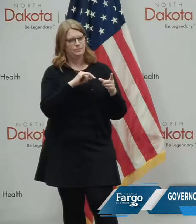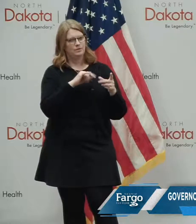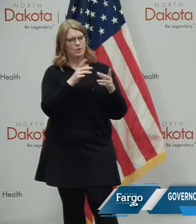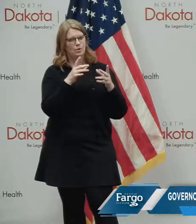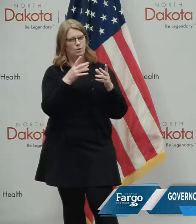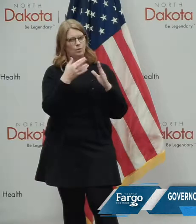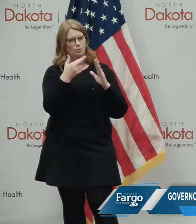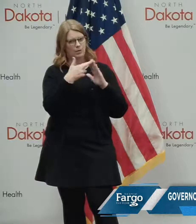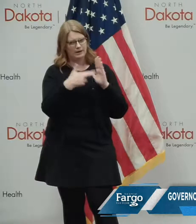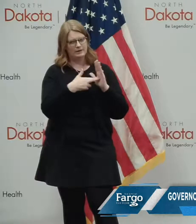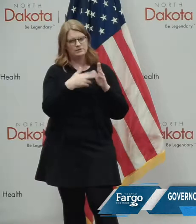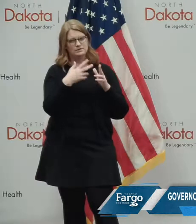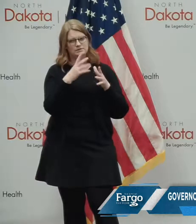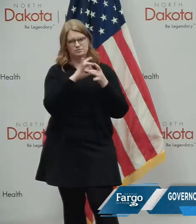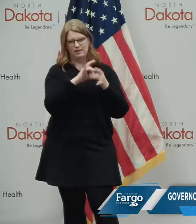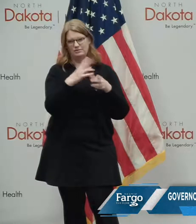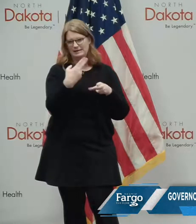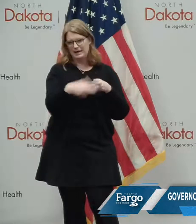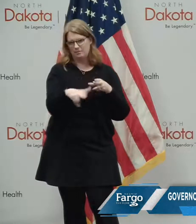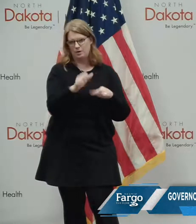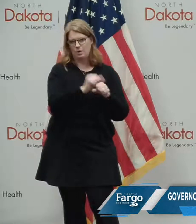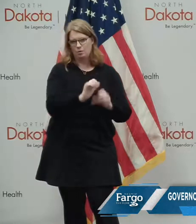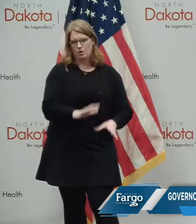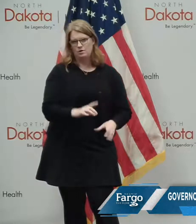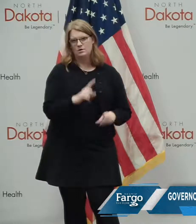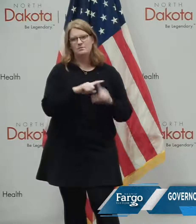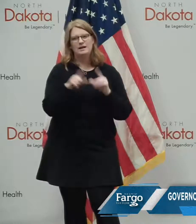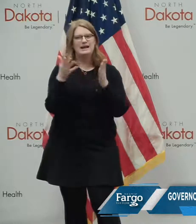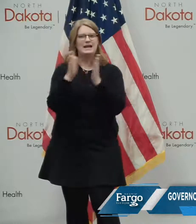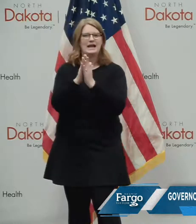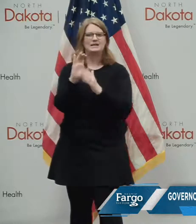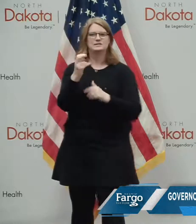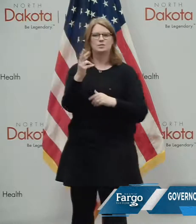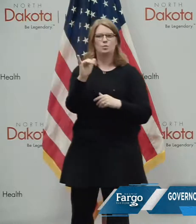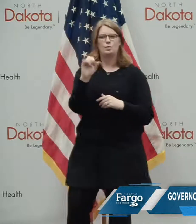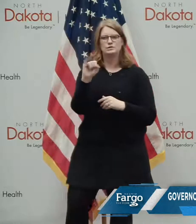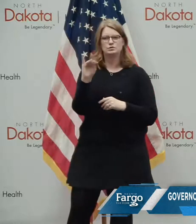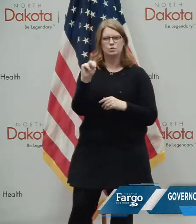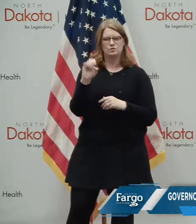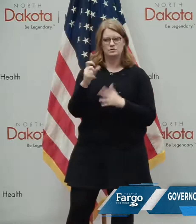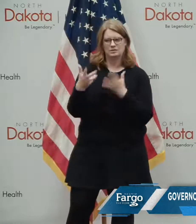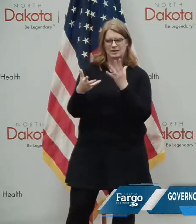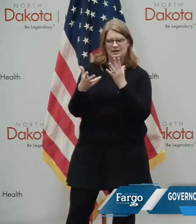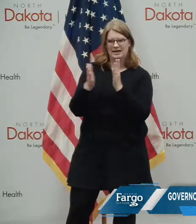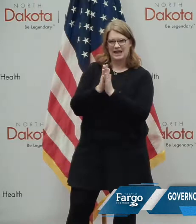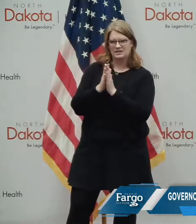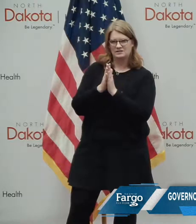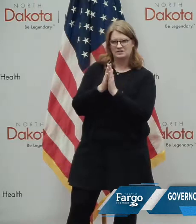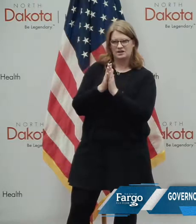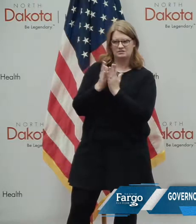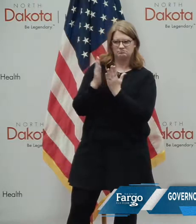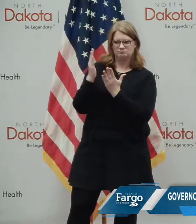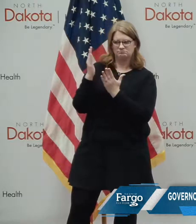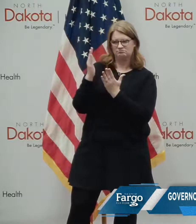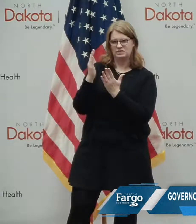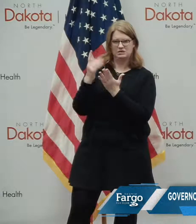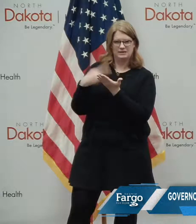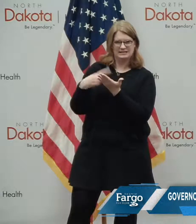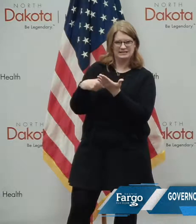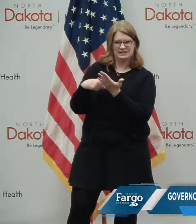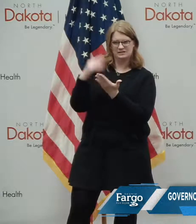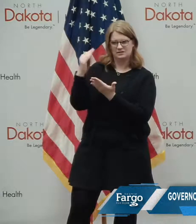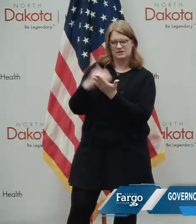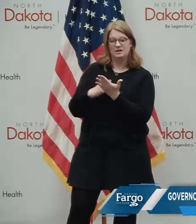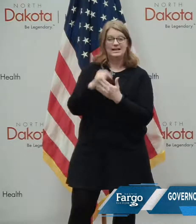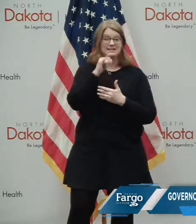regulations relative to temp workers, but I'm going to take that back to Chris Jones, and we'll add that to our list of things to look at, because we really want to look at everything. It's